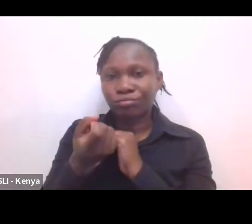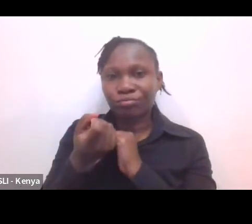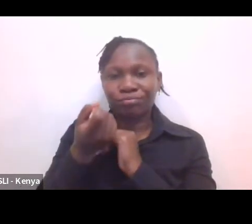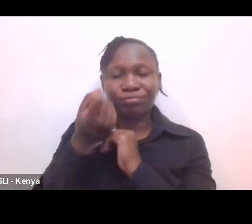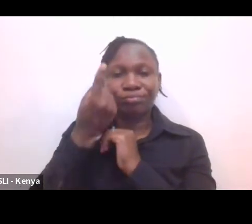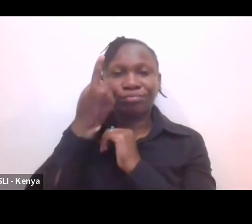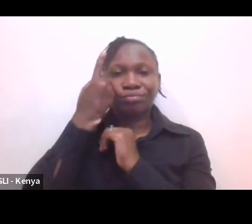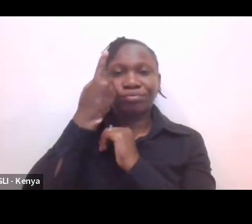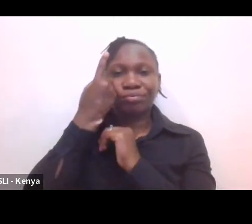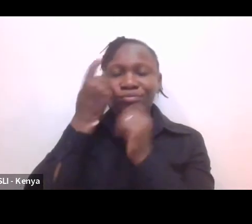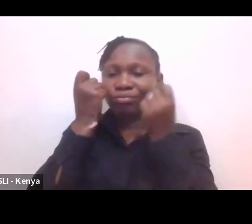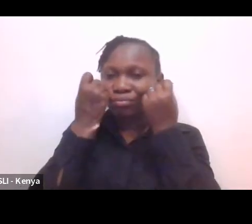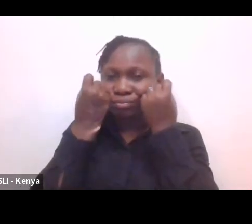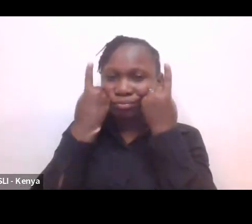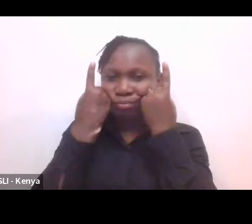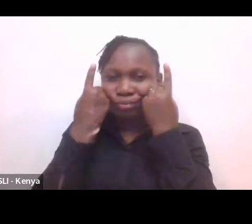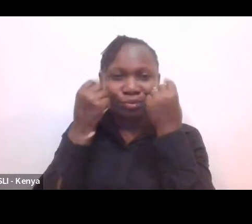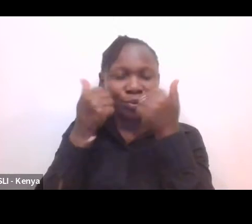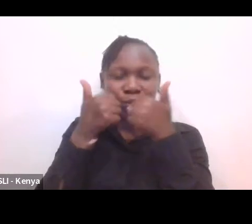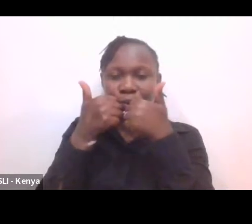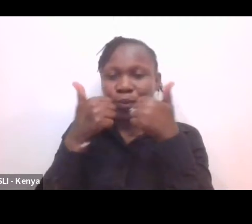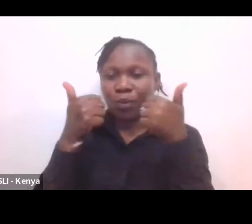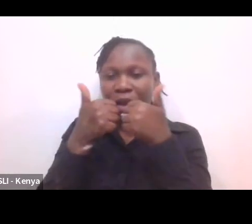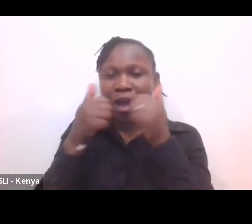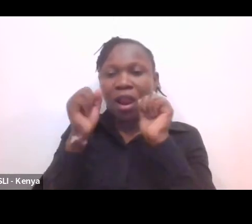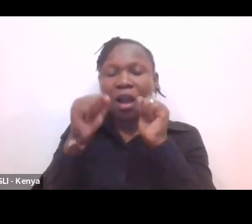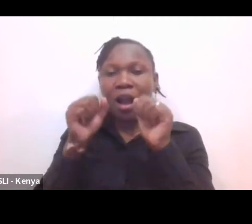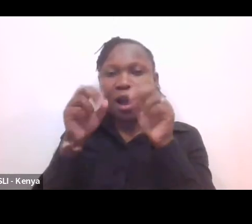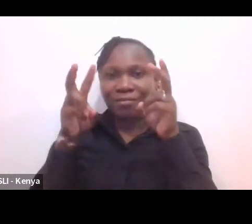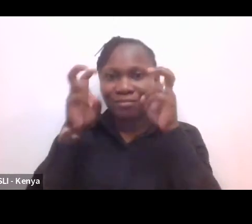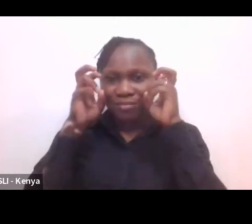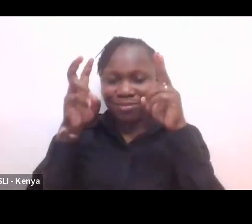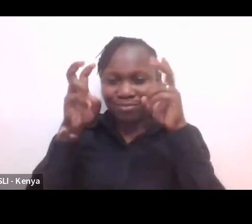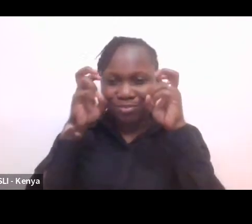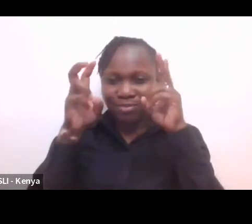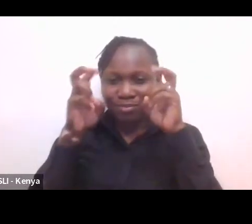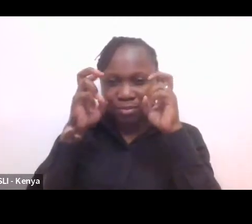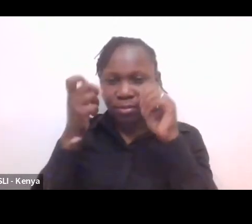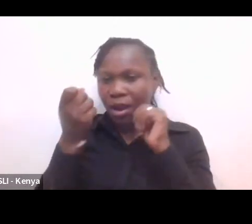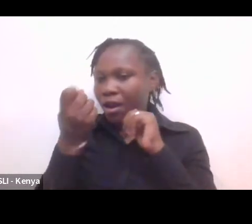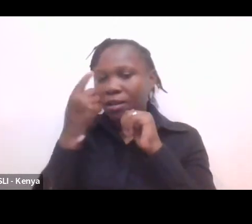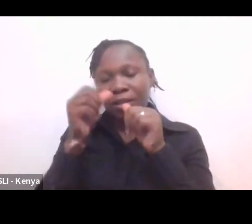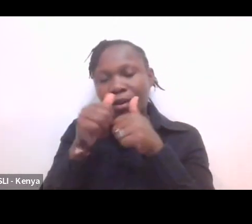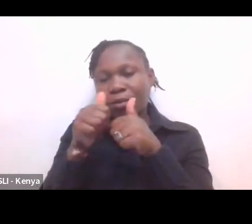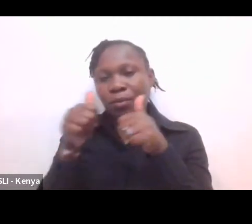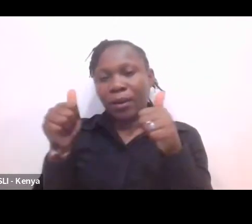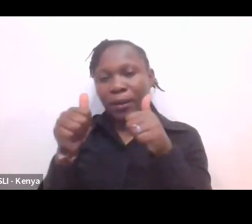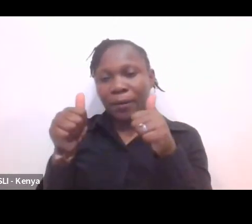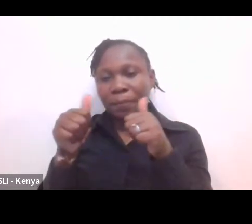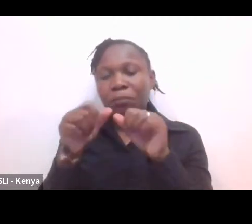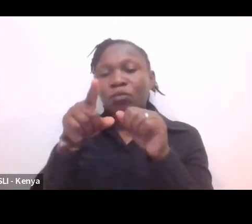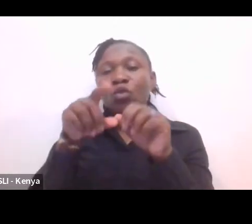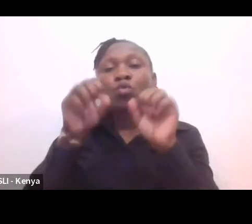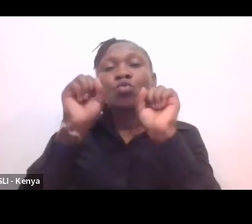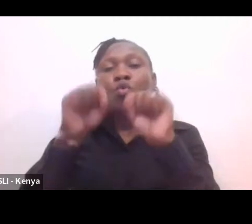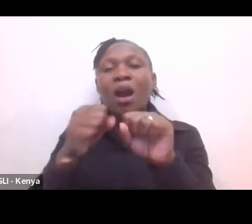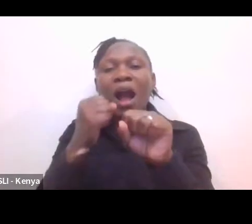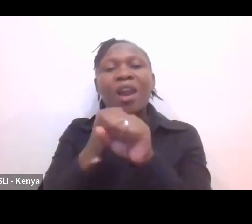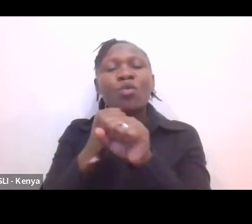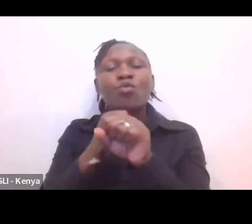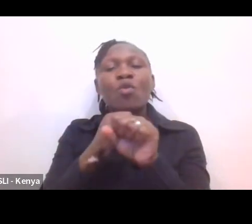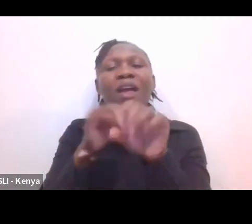astonishing mastery, freshness, and independence. You can do everything with everything.